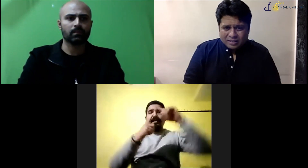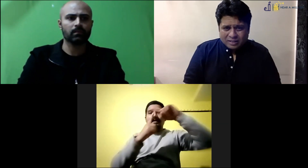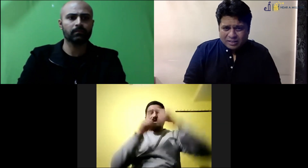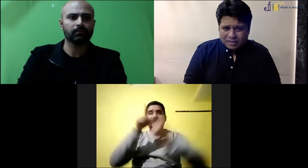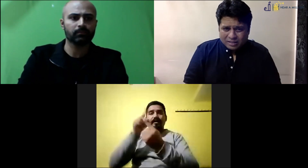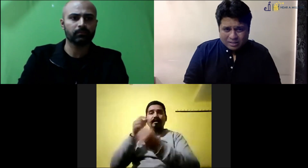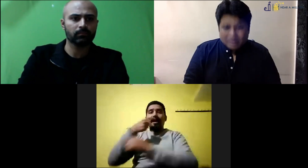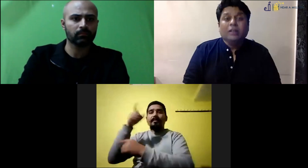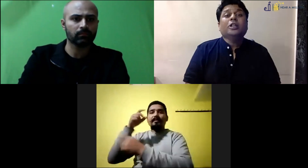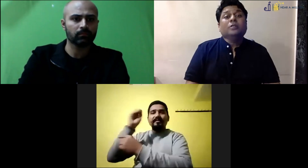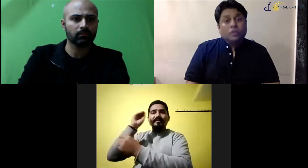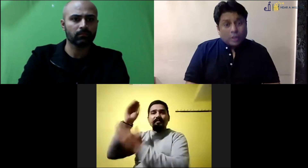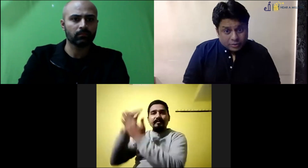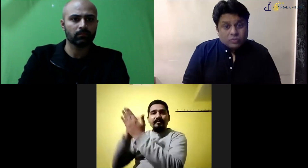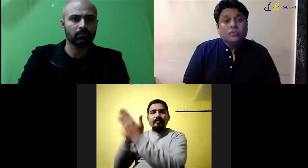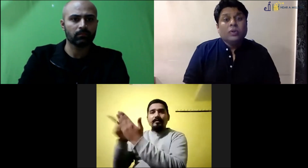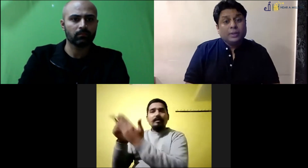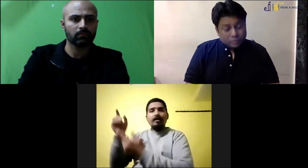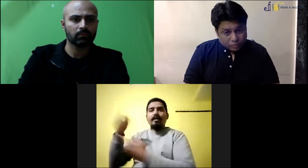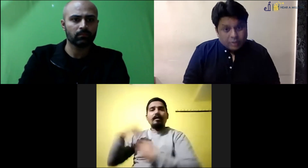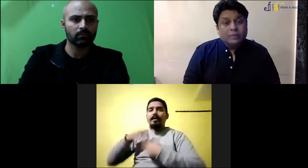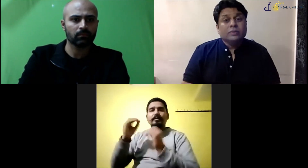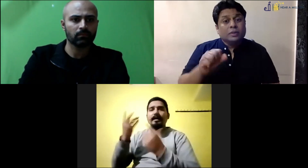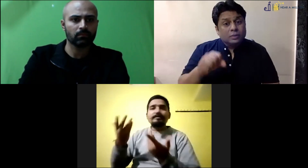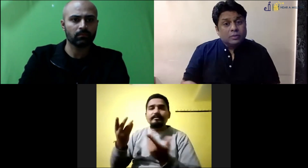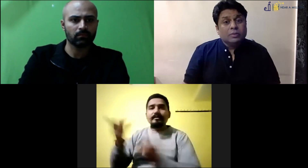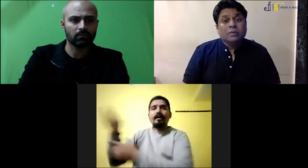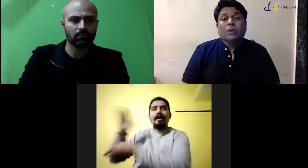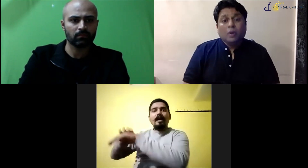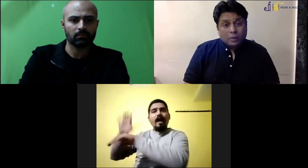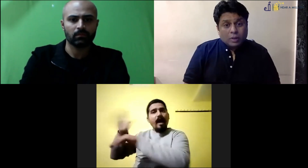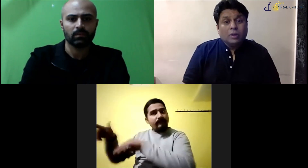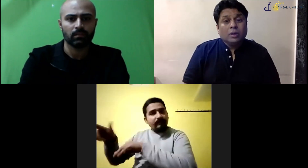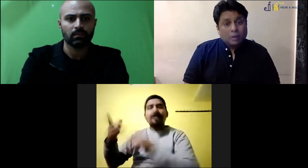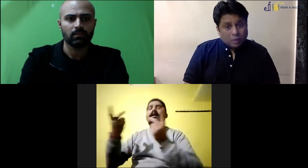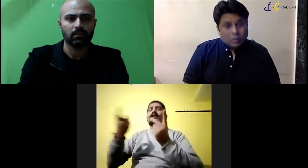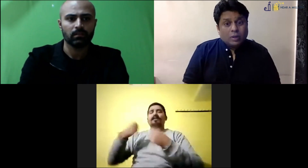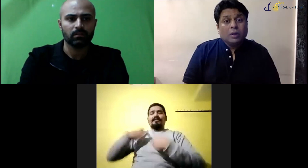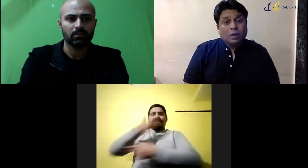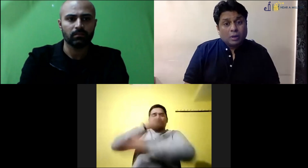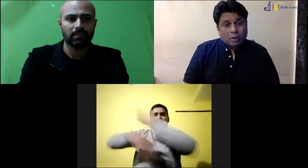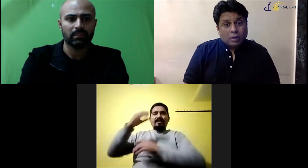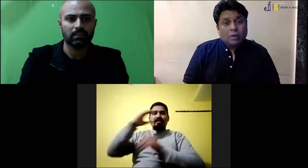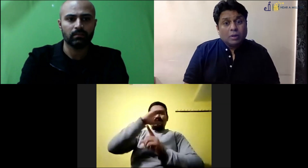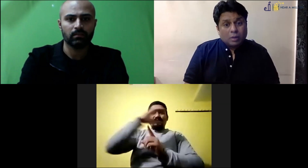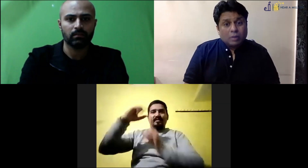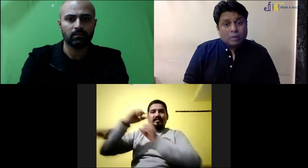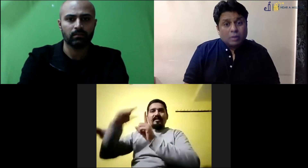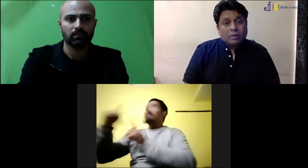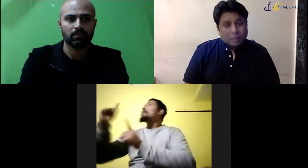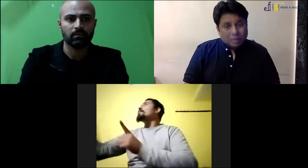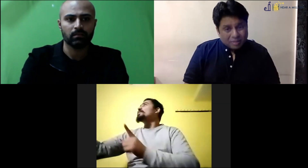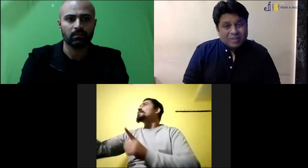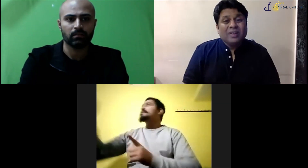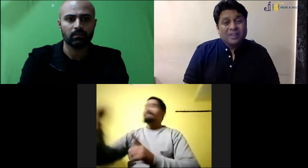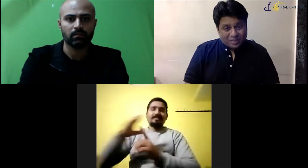apply, like for example, if we have a form and we are applying, and if we don't have particular things, for